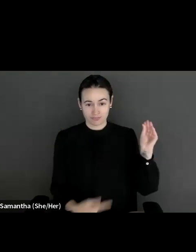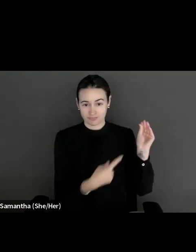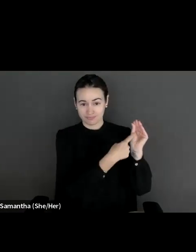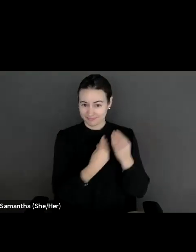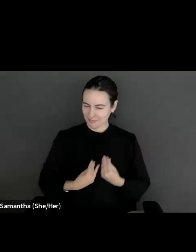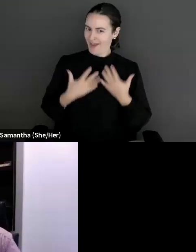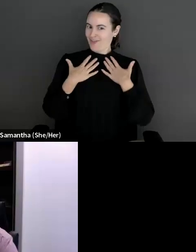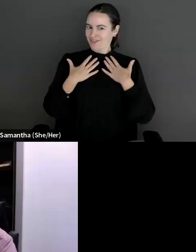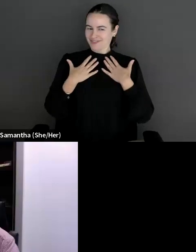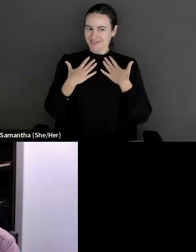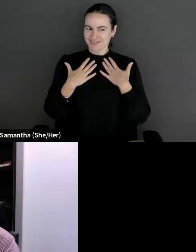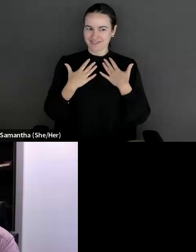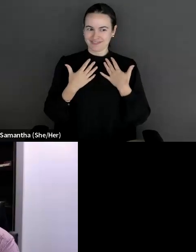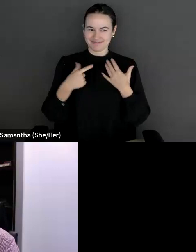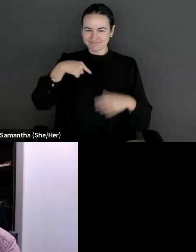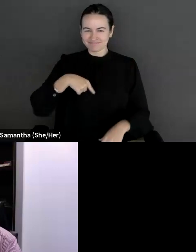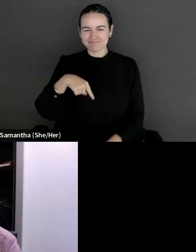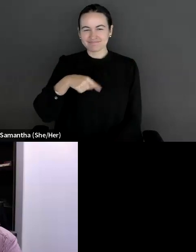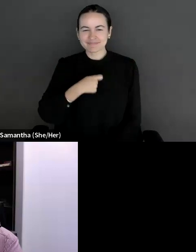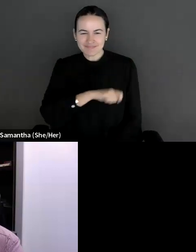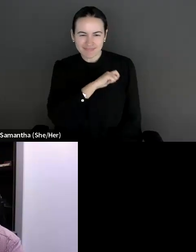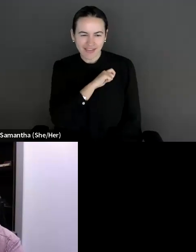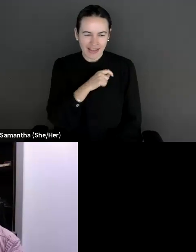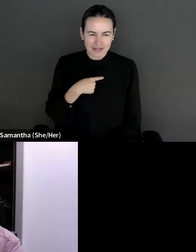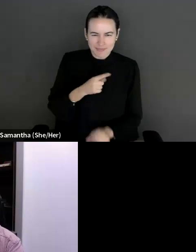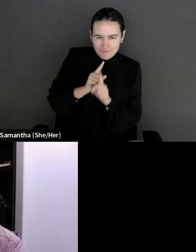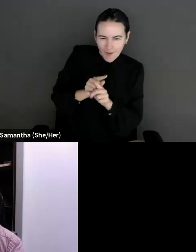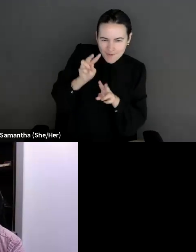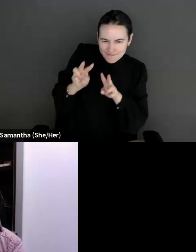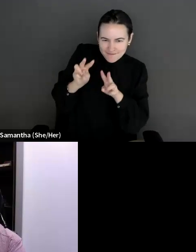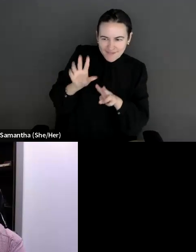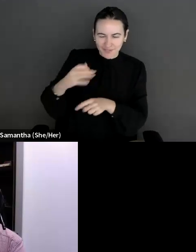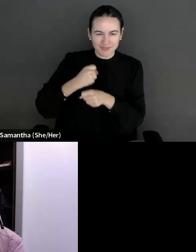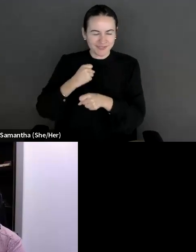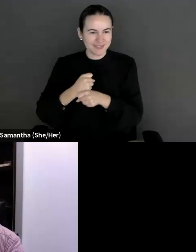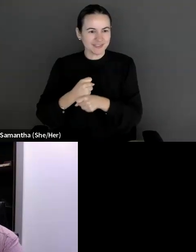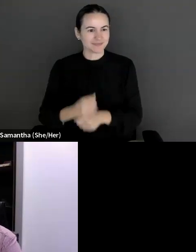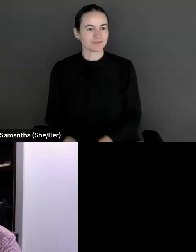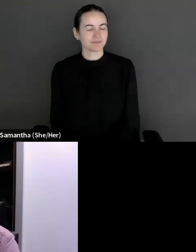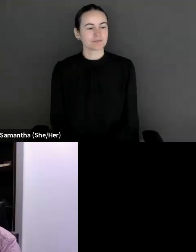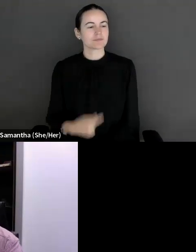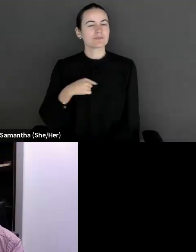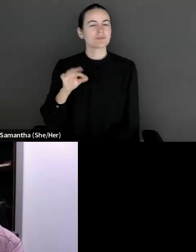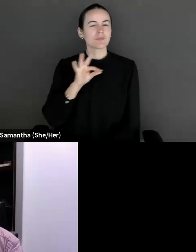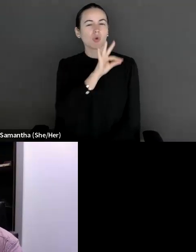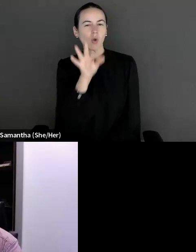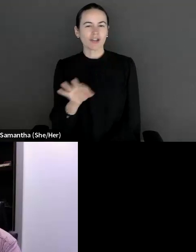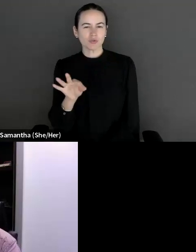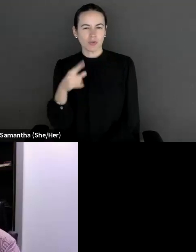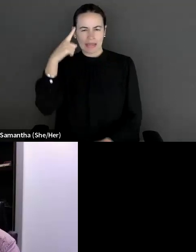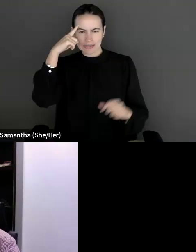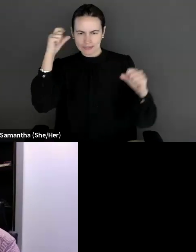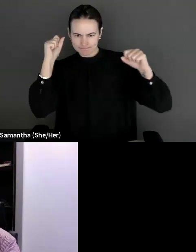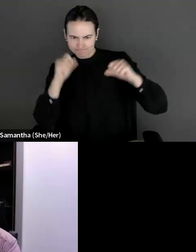you from Spain quite closely. I have a question related to consensus, right? Because after working